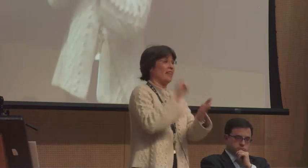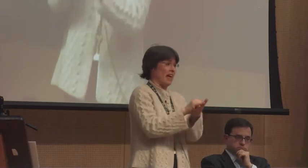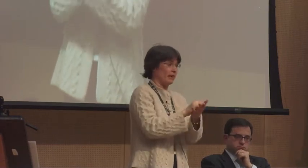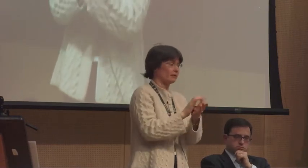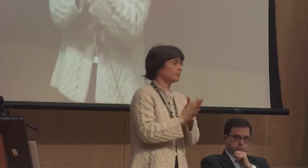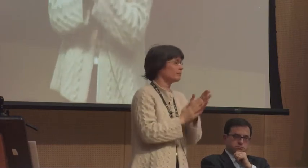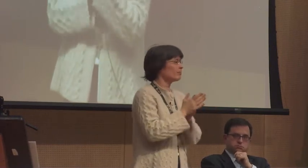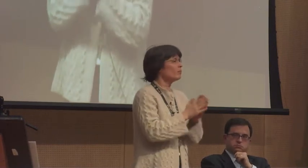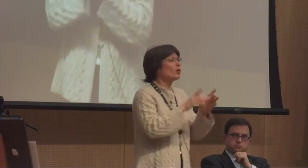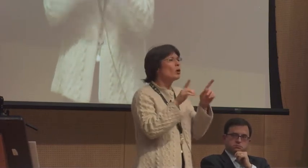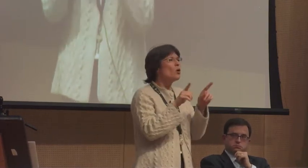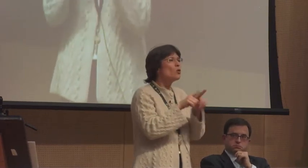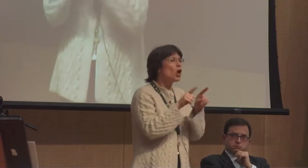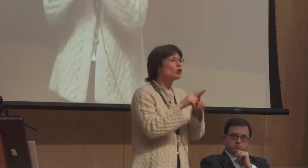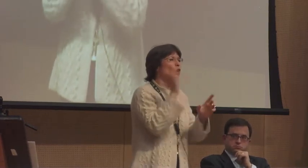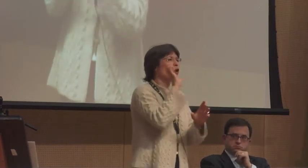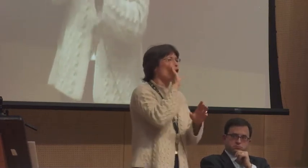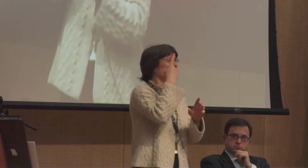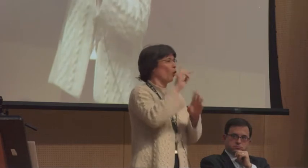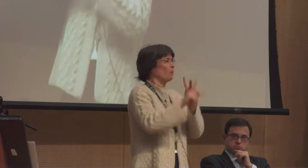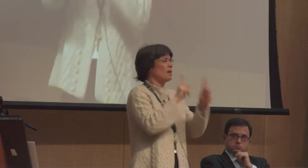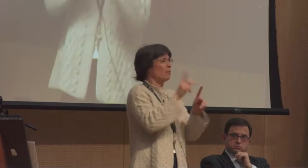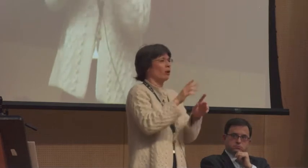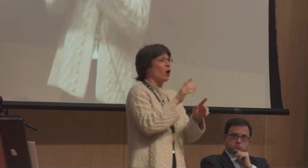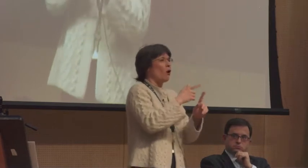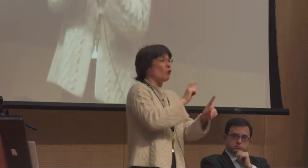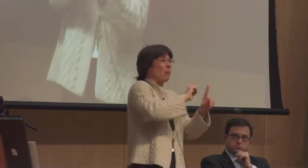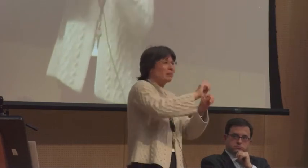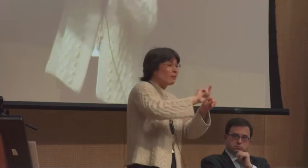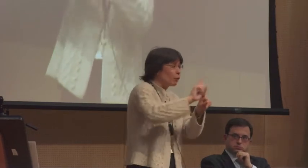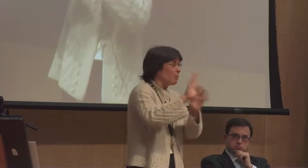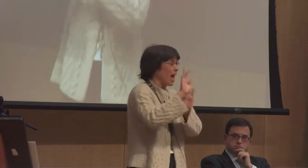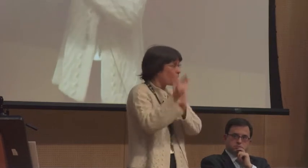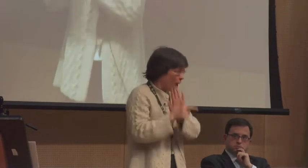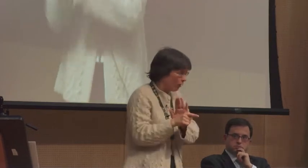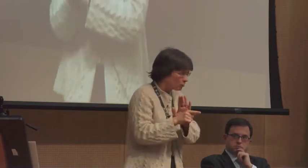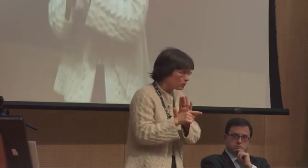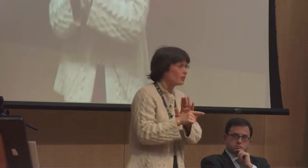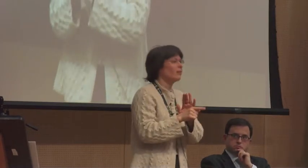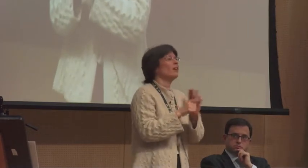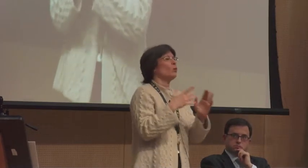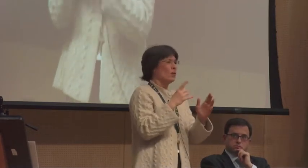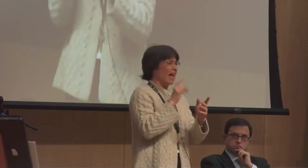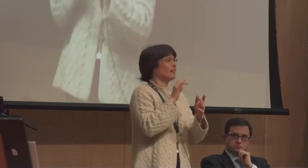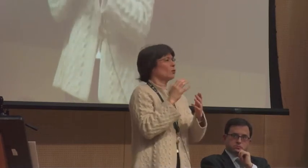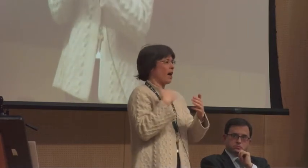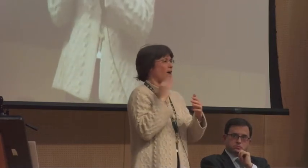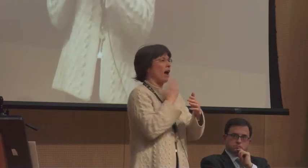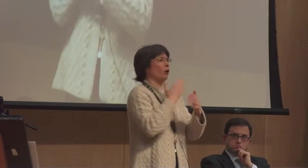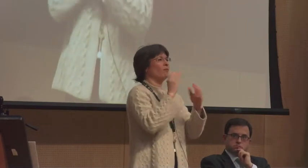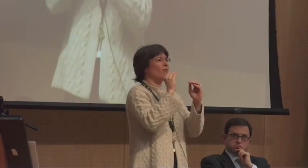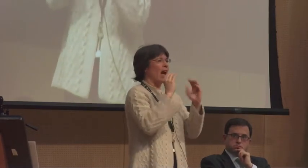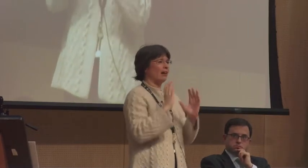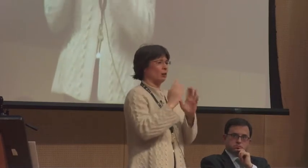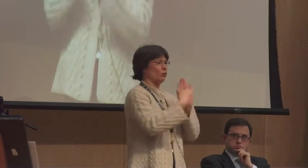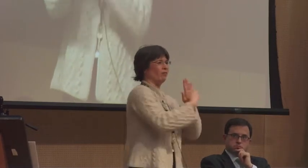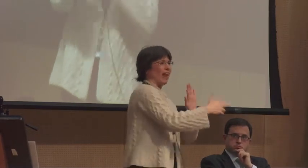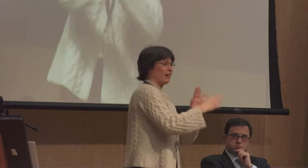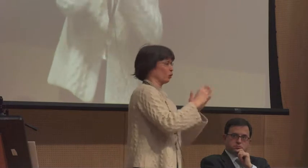that. We also look for people from different backgrounds. We like to have our faculty reflect the